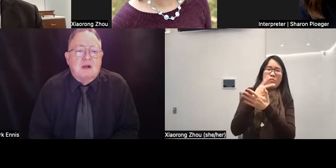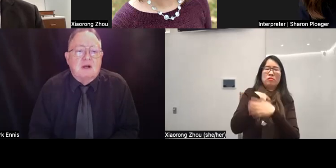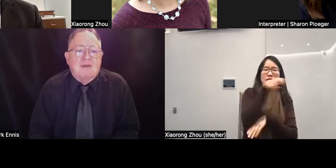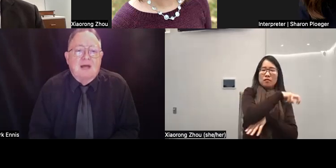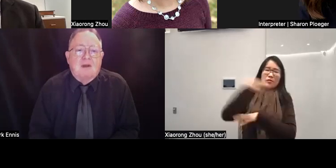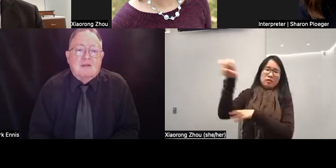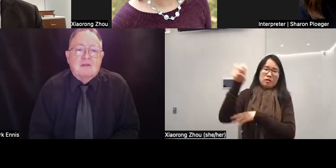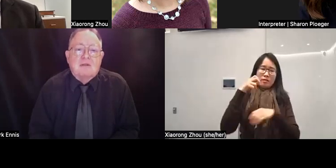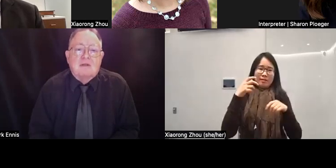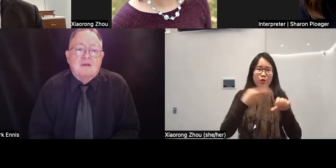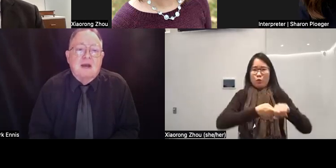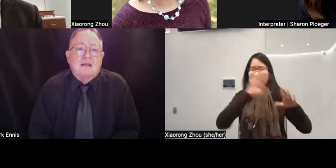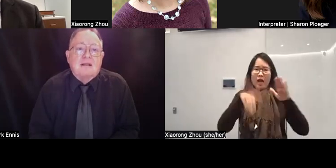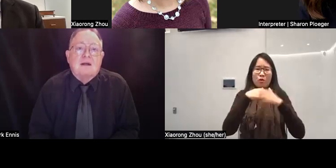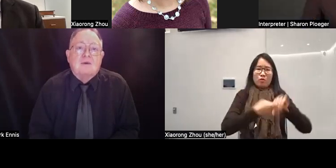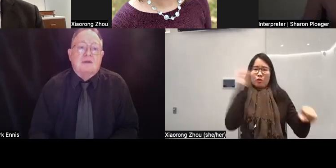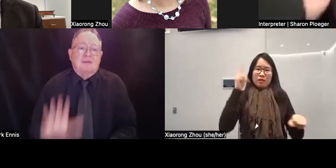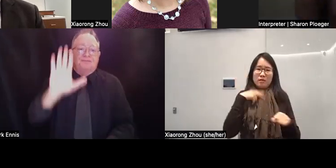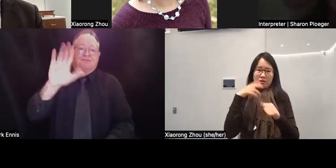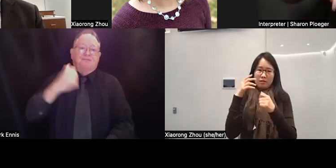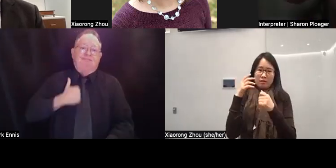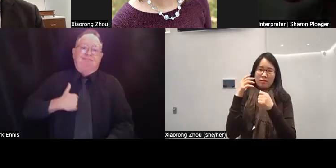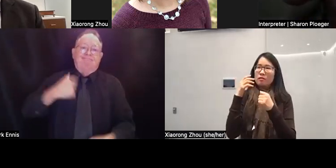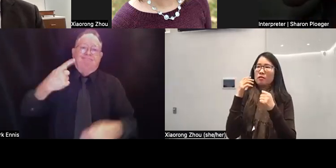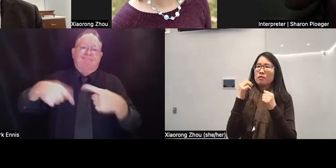I'm sorry, I've lost the track there. Hold on. Yep.